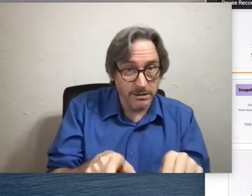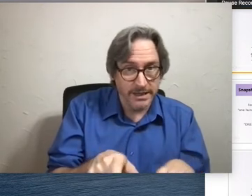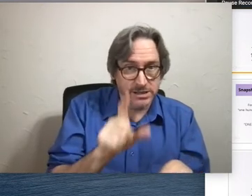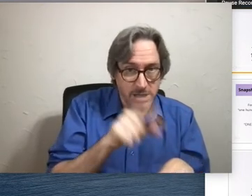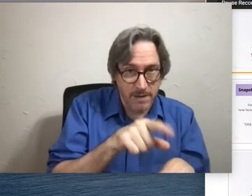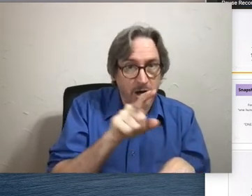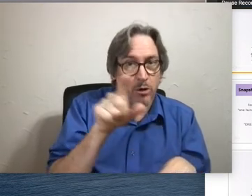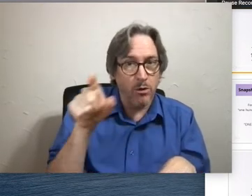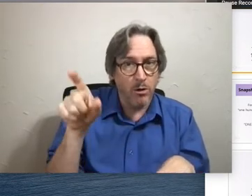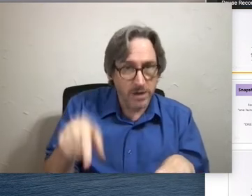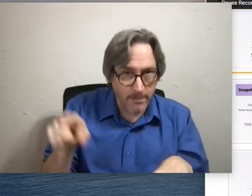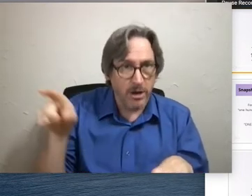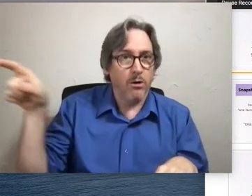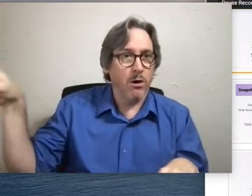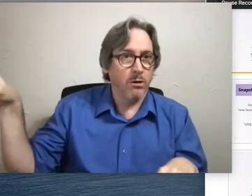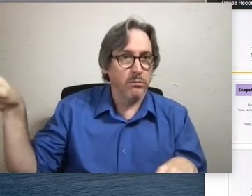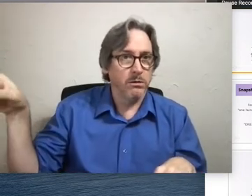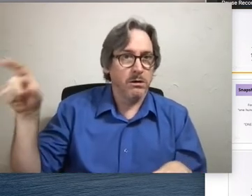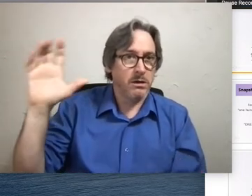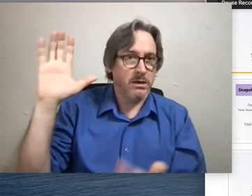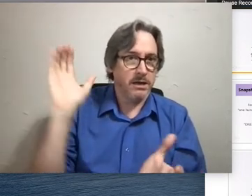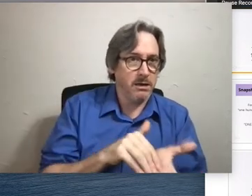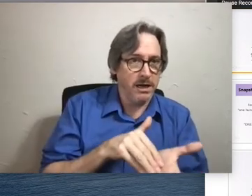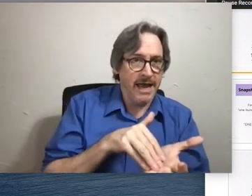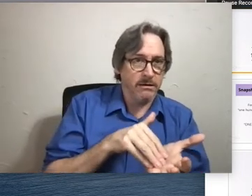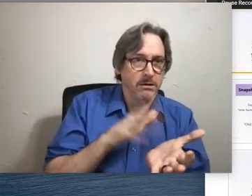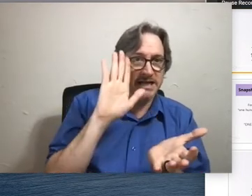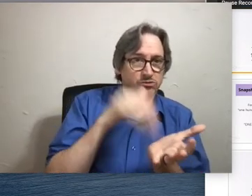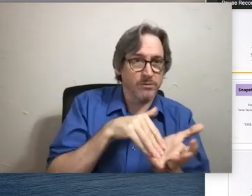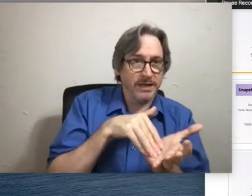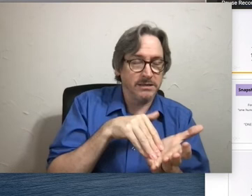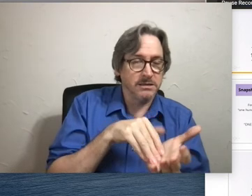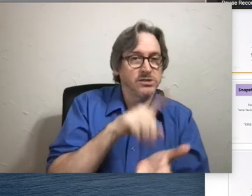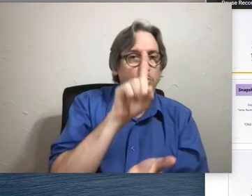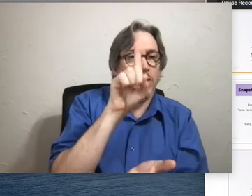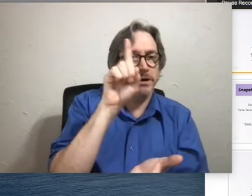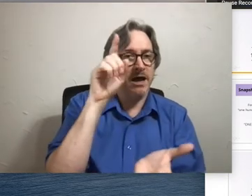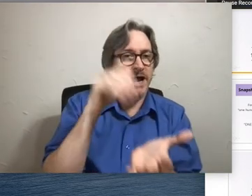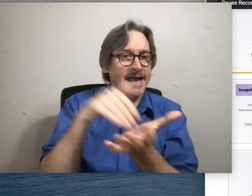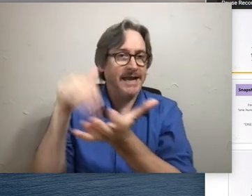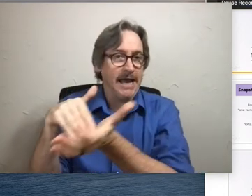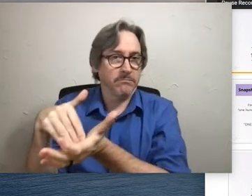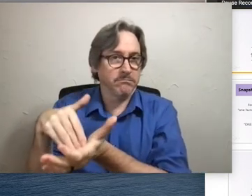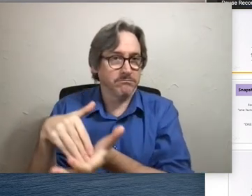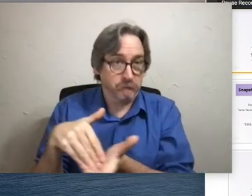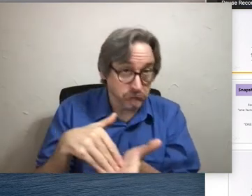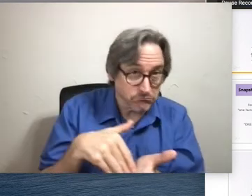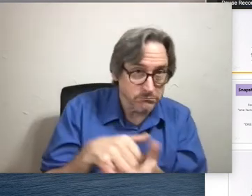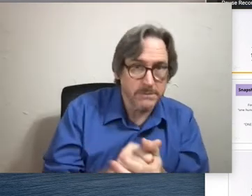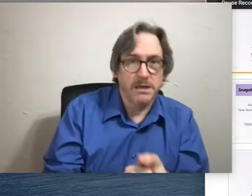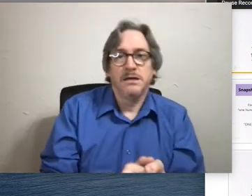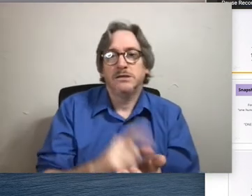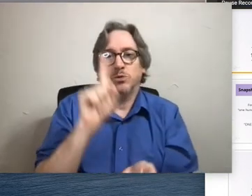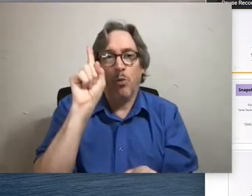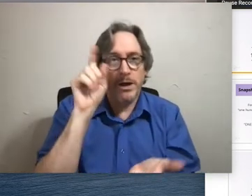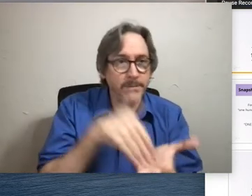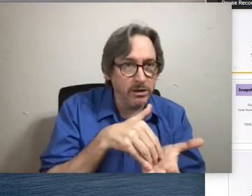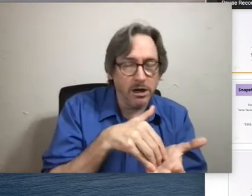1,000,000, it's comma, 000, comma, 000. Again, it's repeat. So one, again.